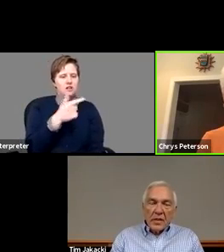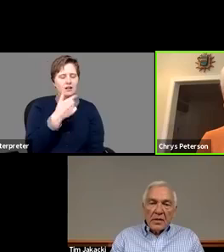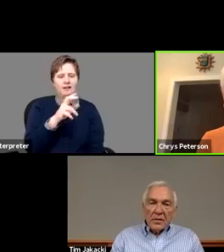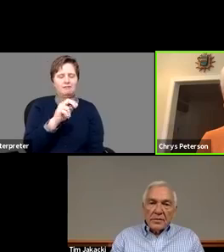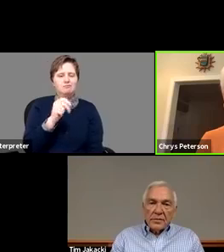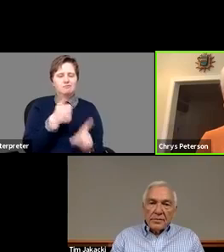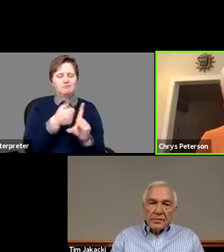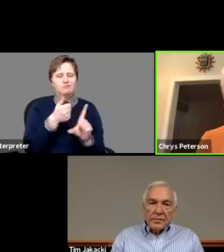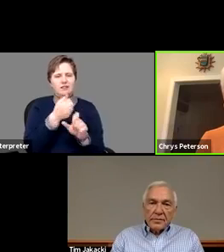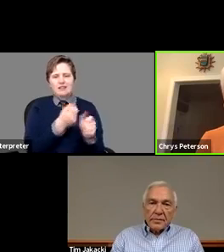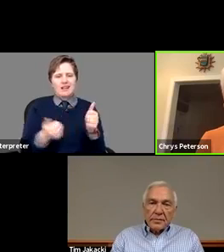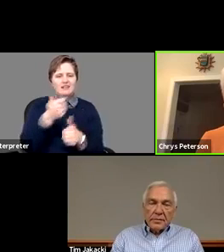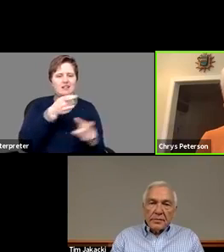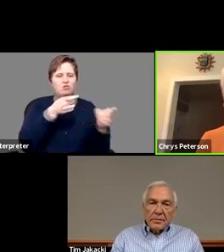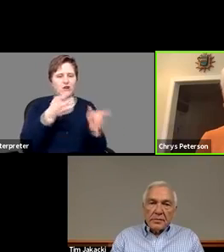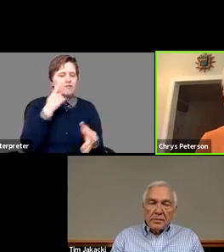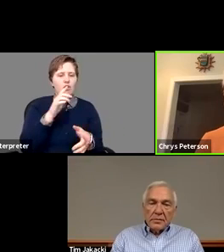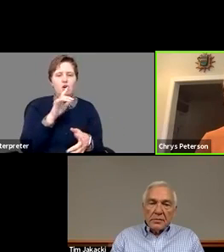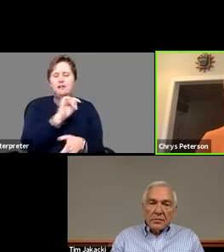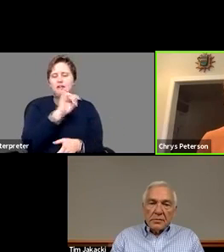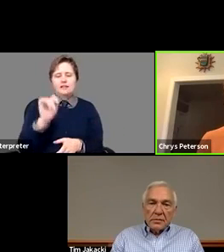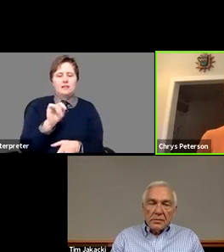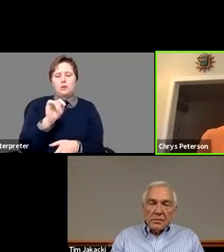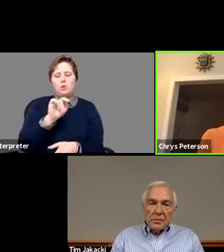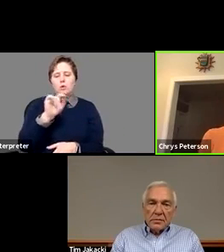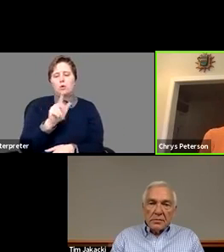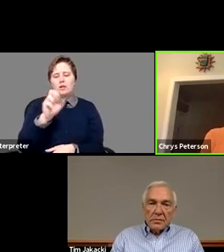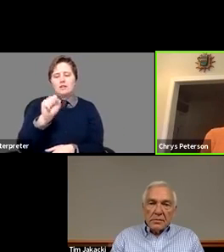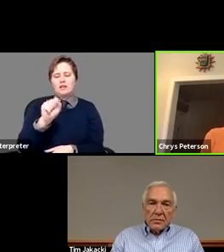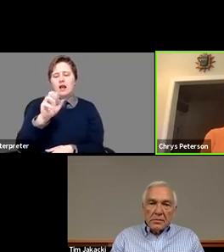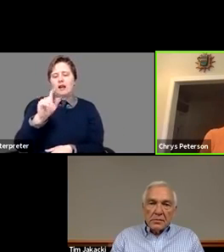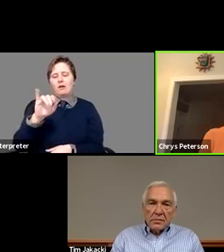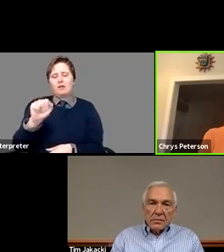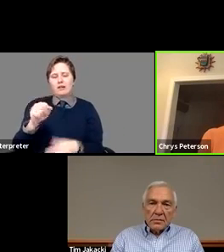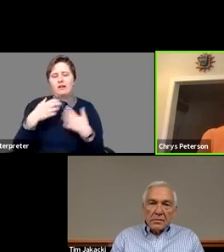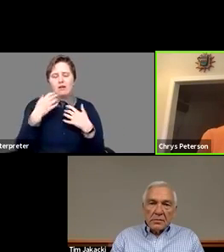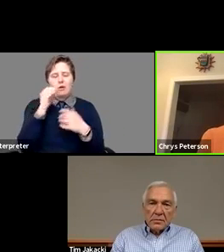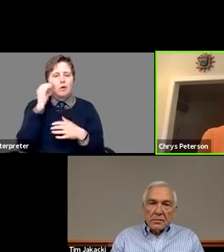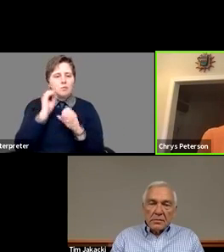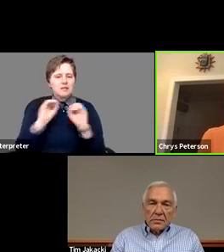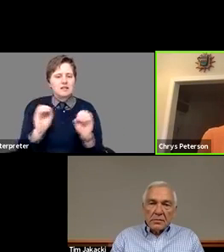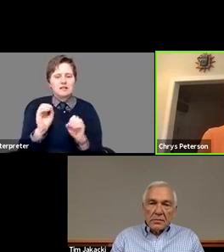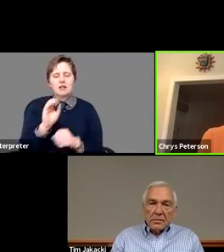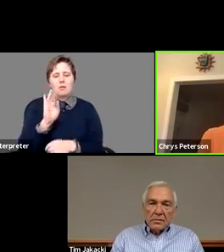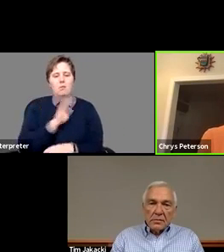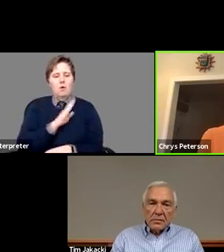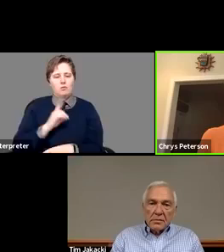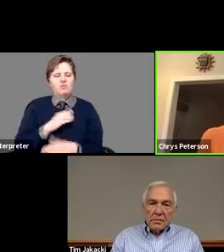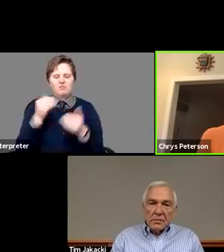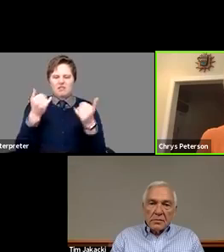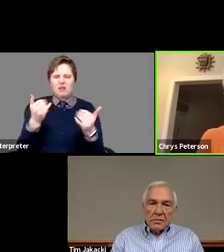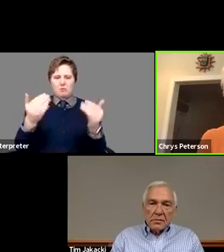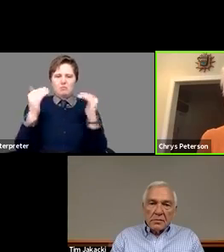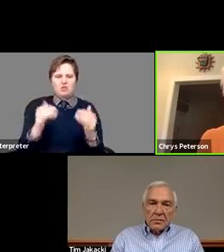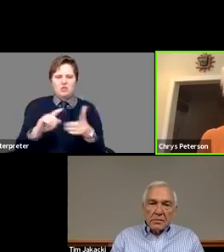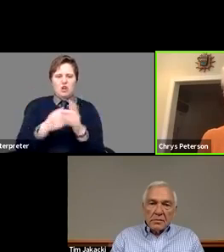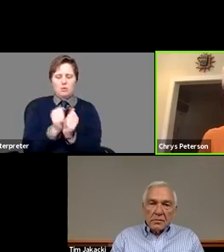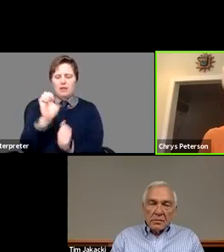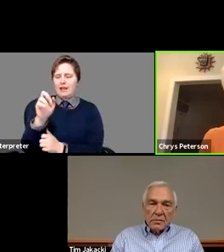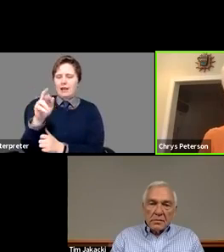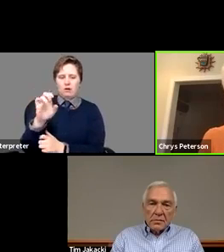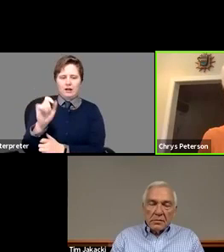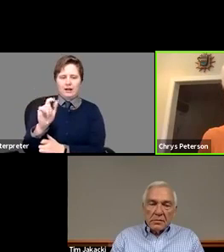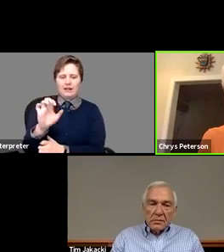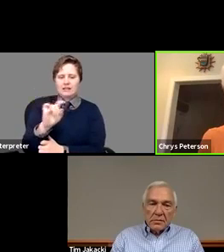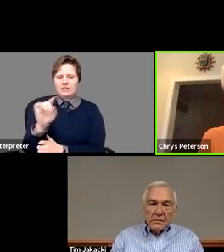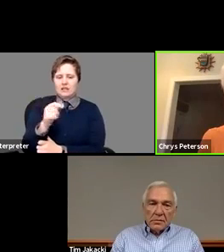Homelessness Board. But we're going to begin first with Toledo-Lucas County Health Commissioner, Dr. Eric Jasinski, with some announcements today. So